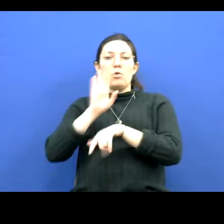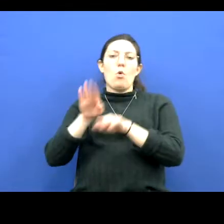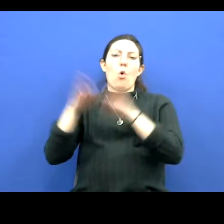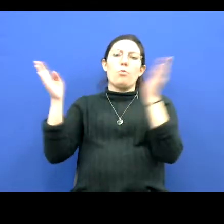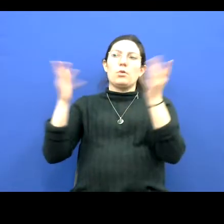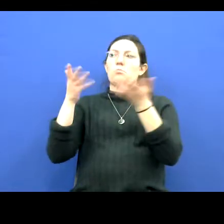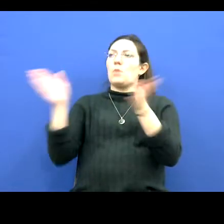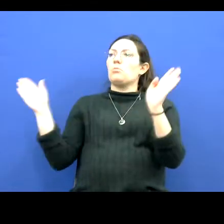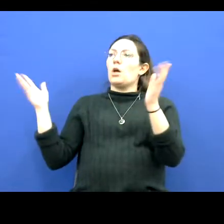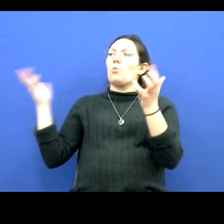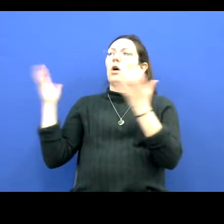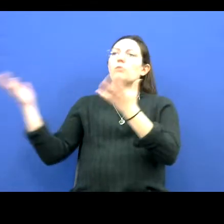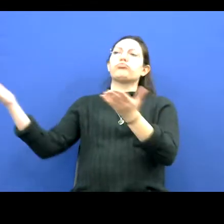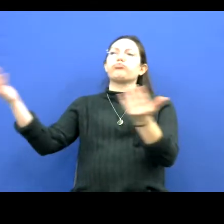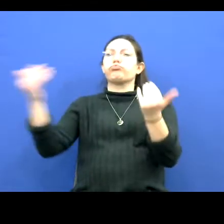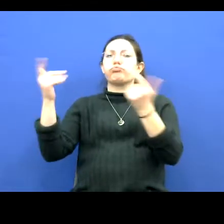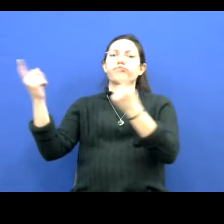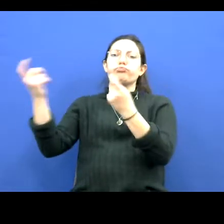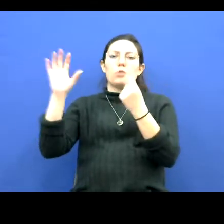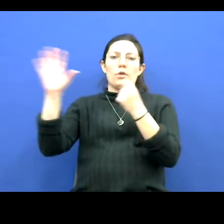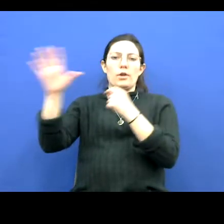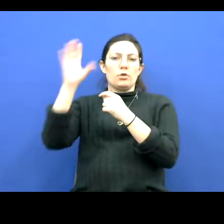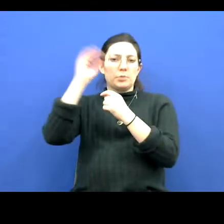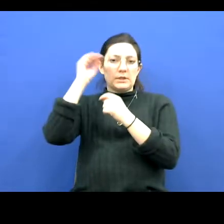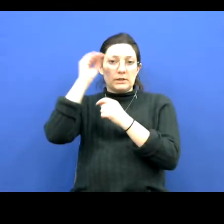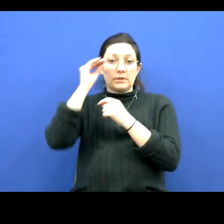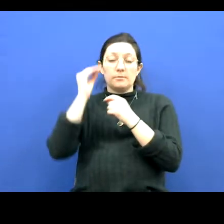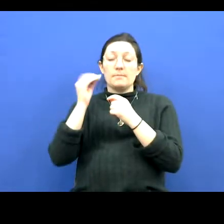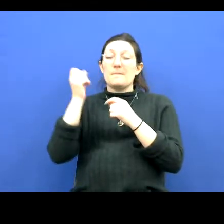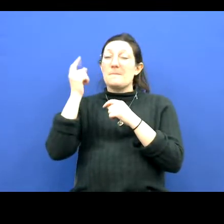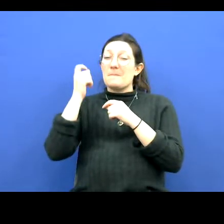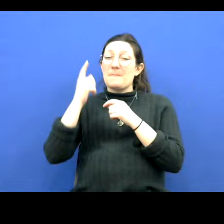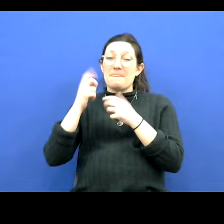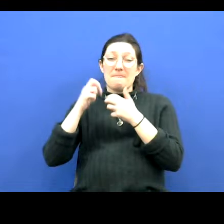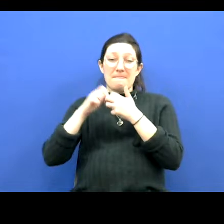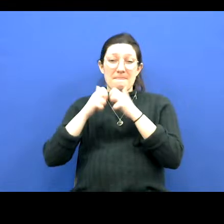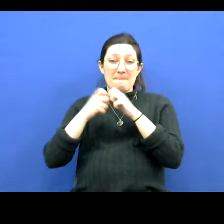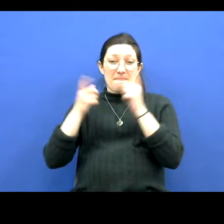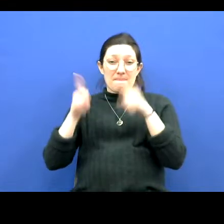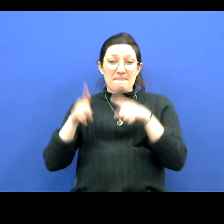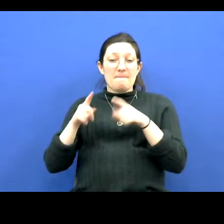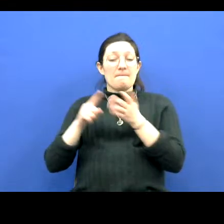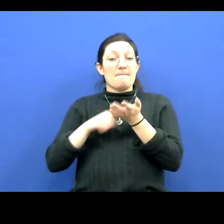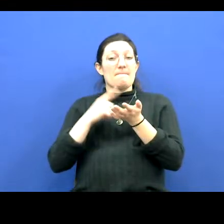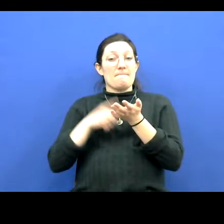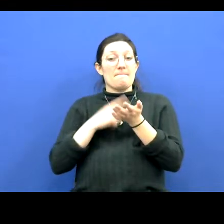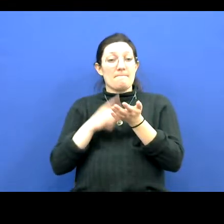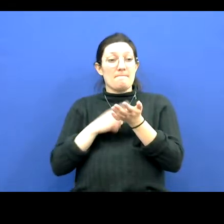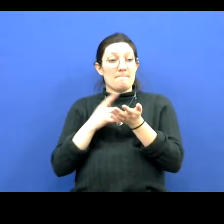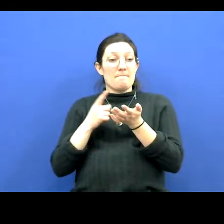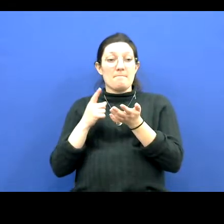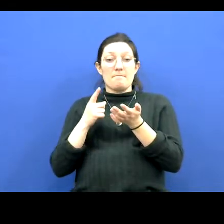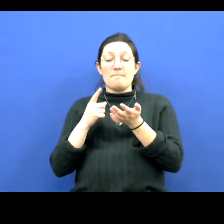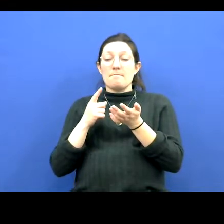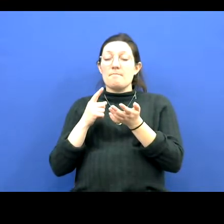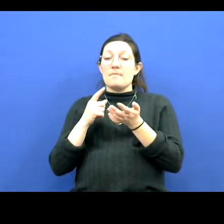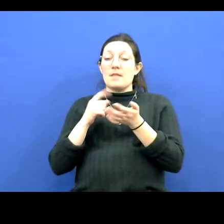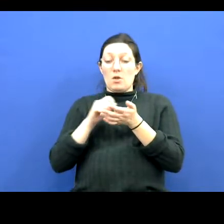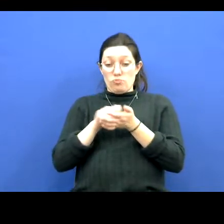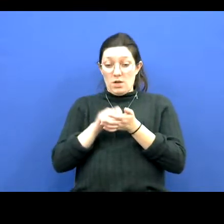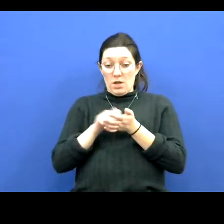One of the things that, as you start to get into some of the stuff, as you look at what's the intent to some of those protections